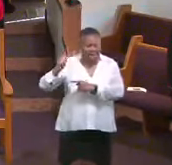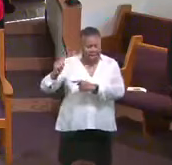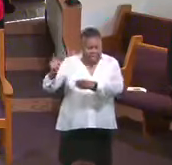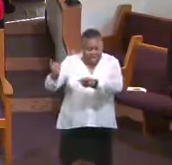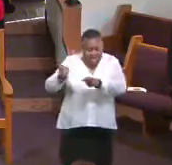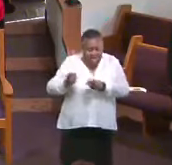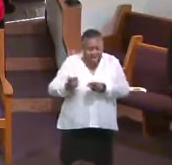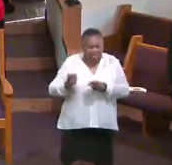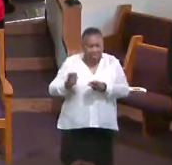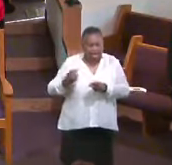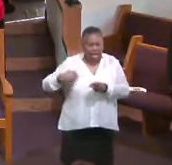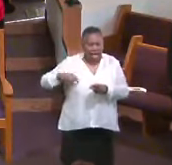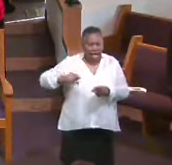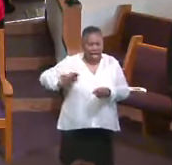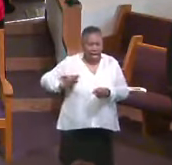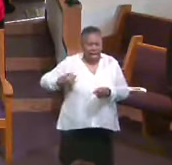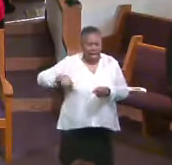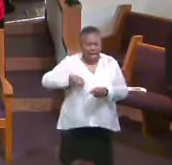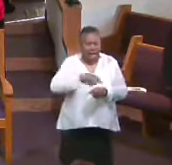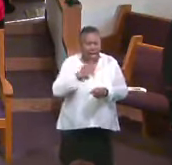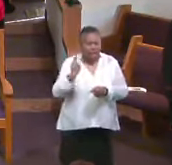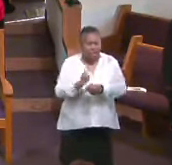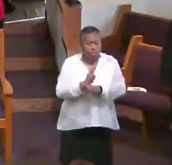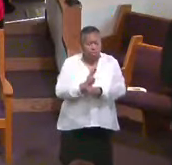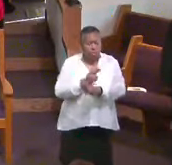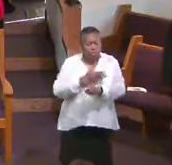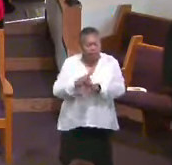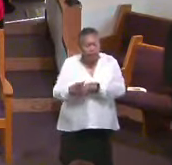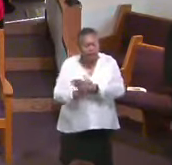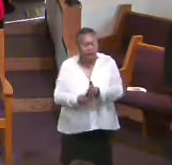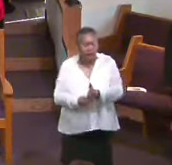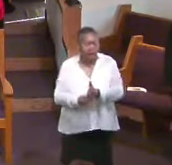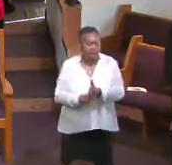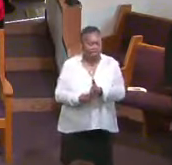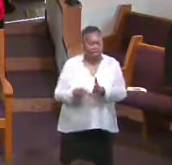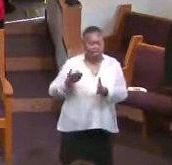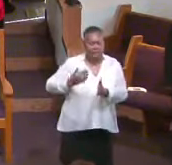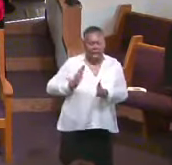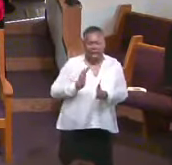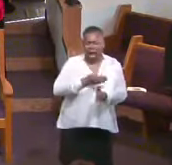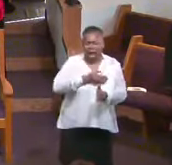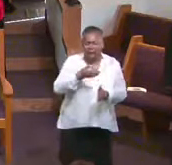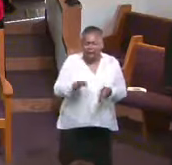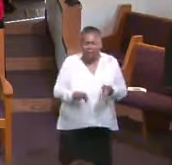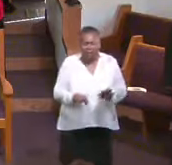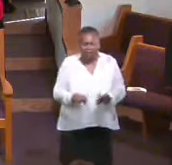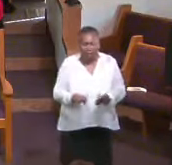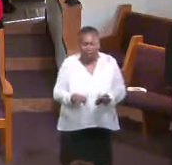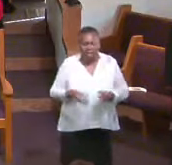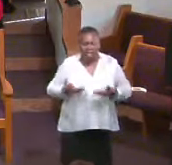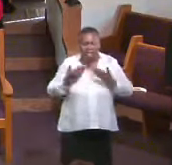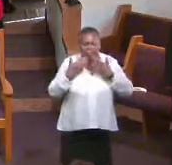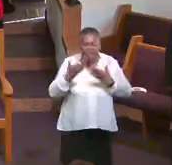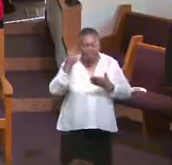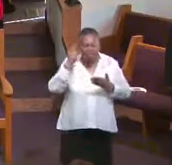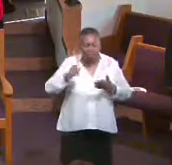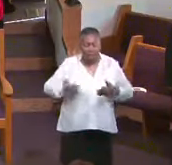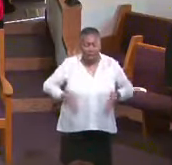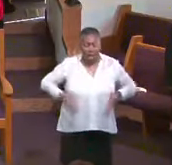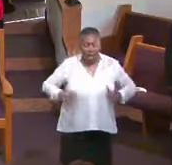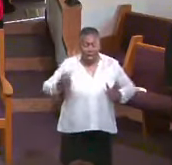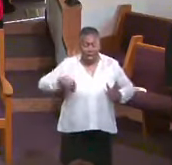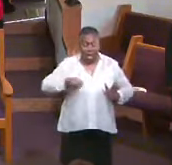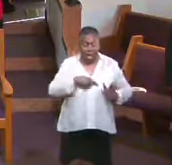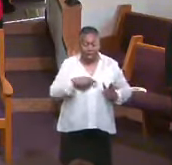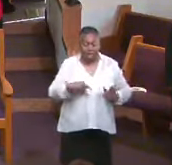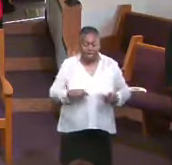hands and use of our feet, Lord. We say thank you today. Lord, we thank you for letting us rise one more day, Lord. Lord, we know it was not because